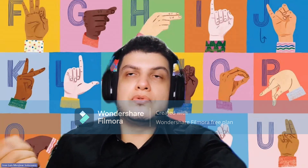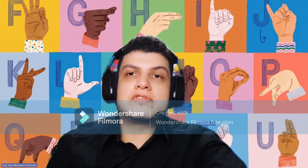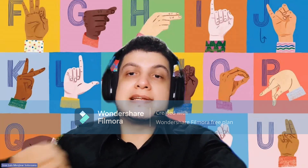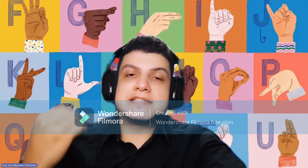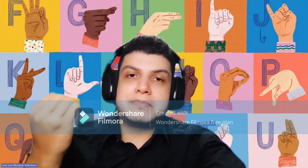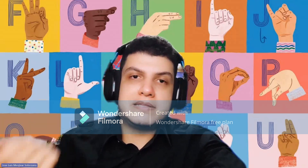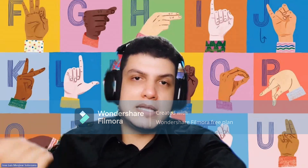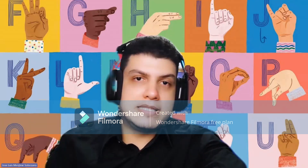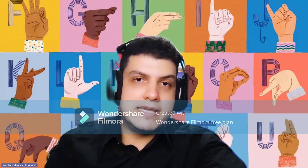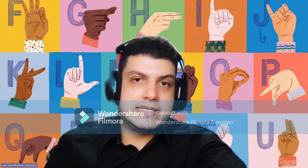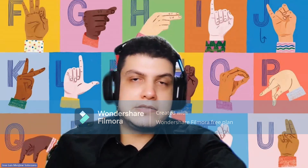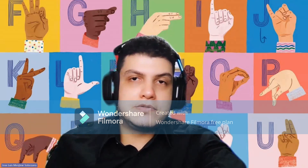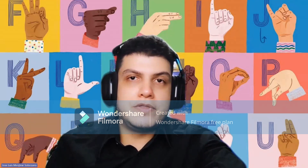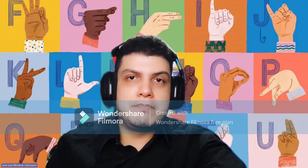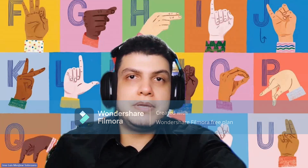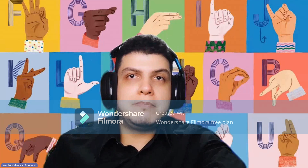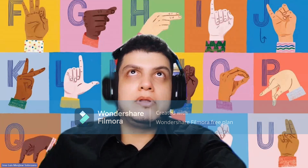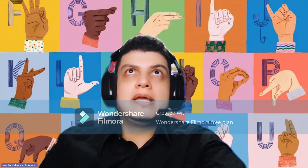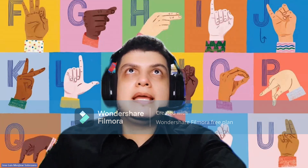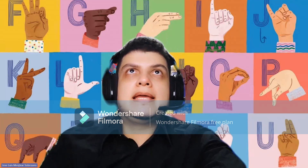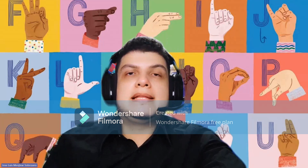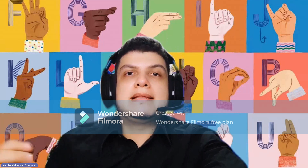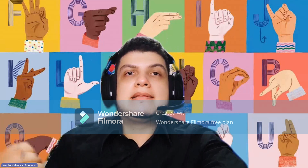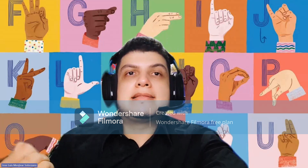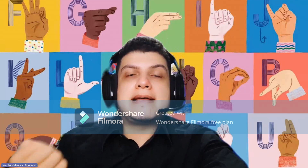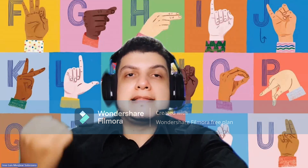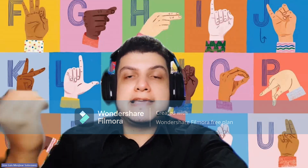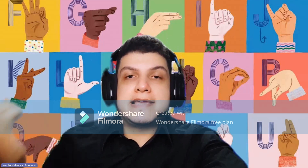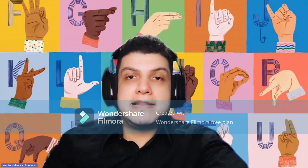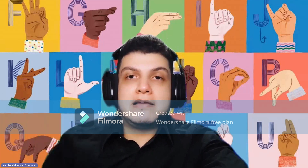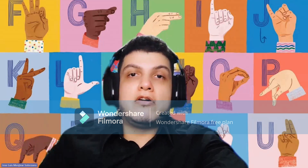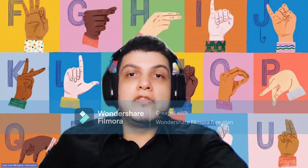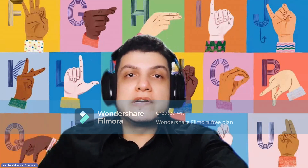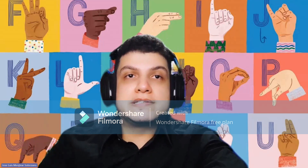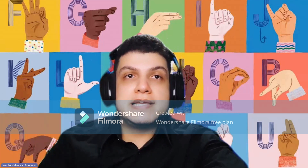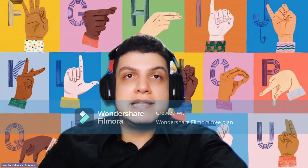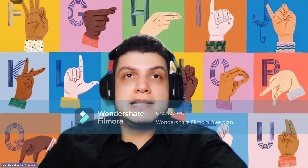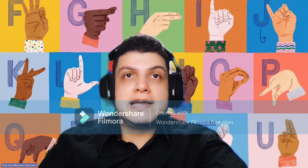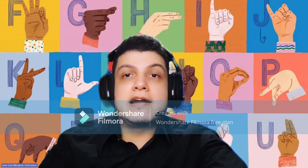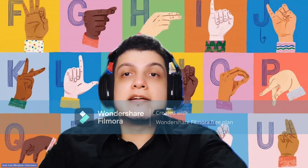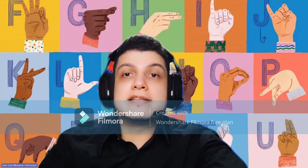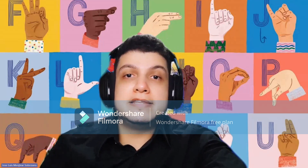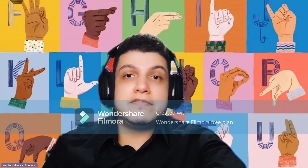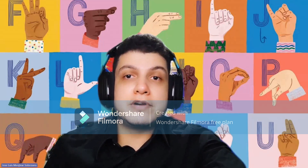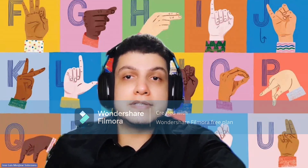to transmit this to the people, and that they can understand there are